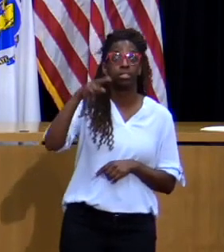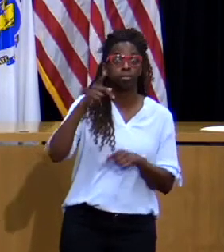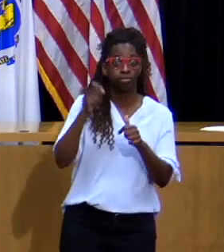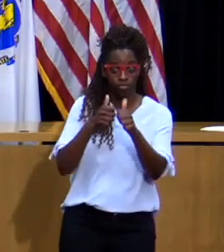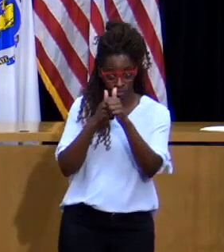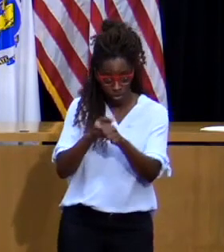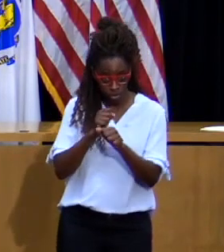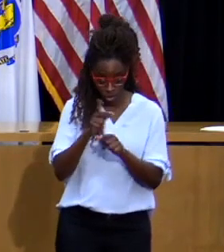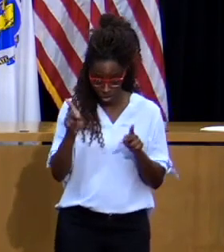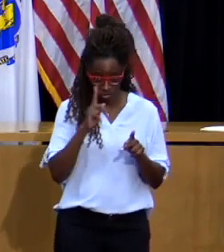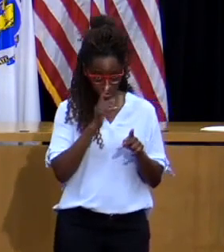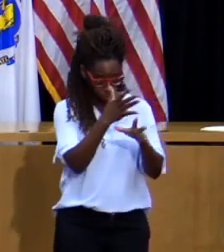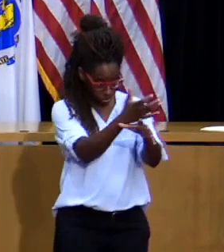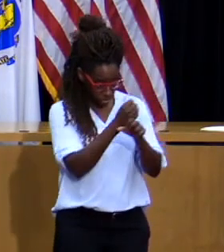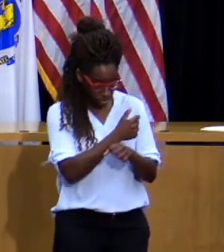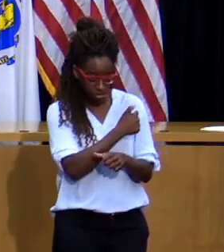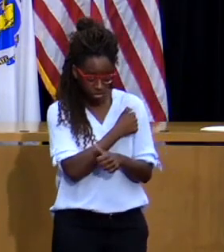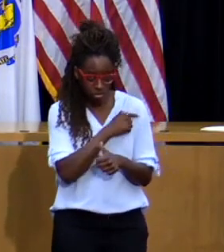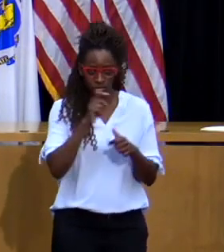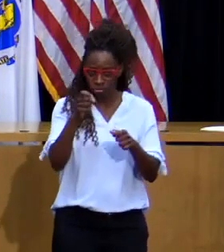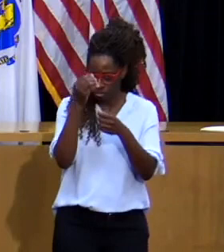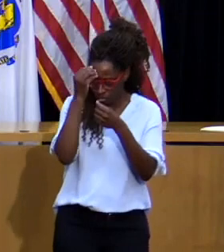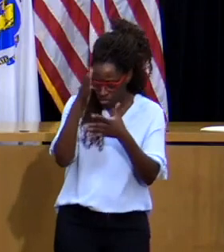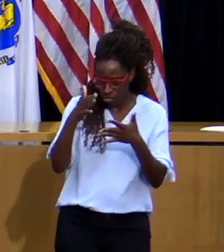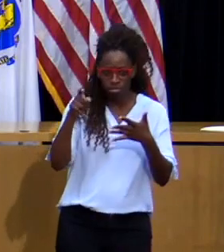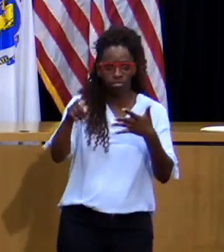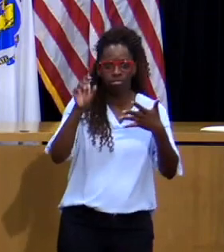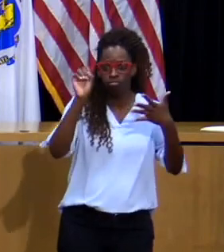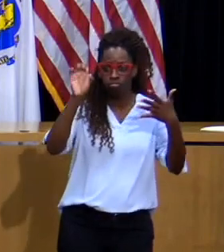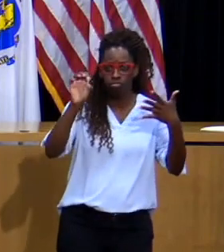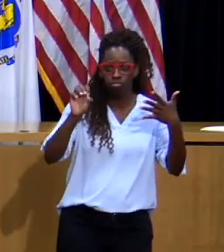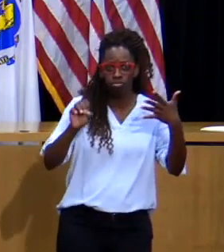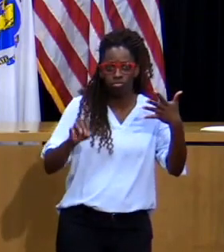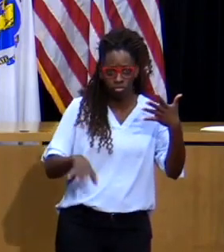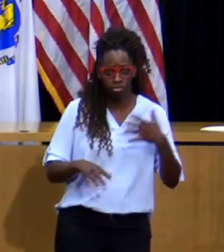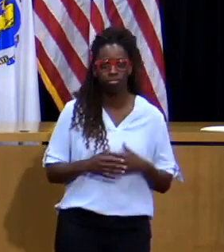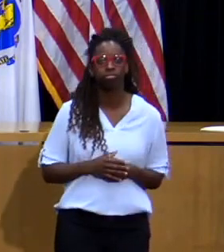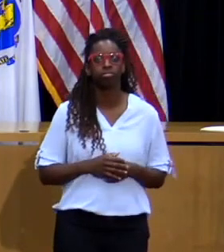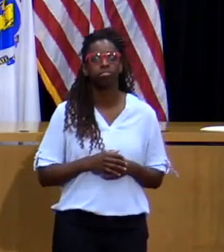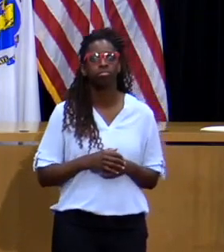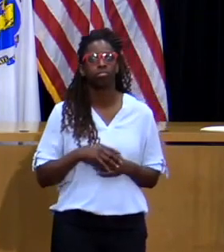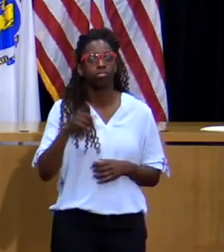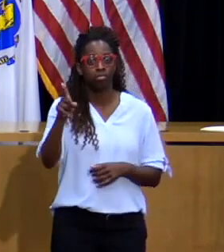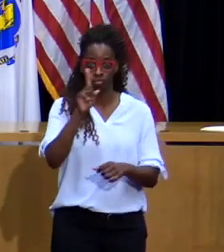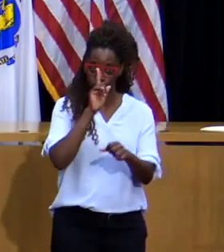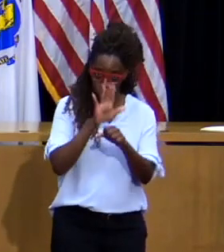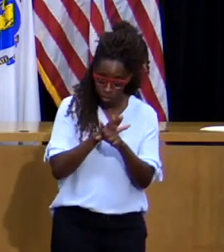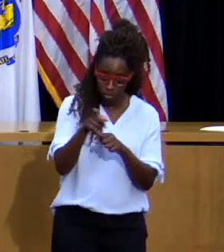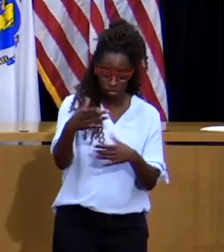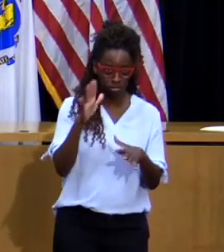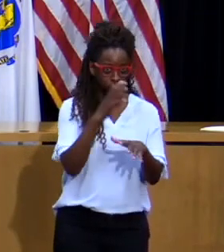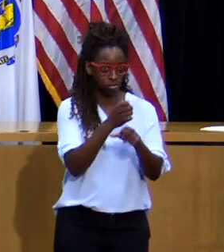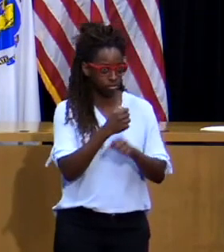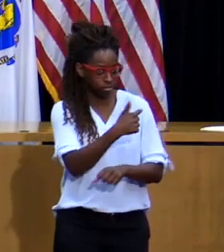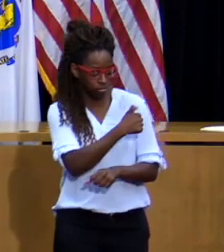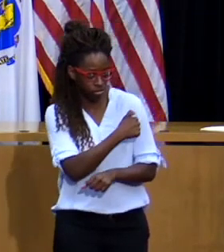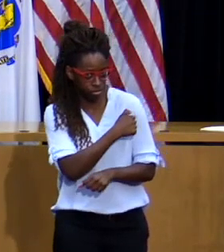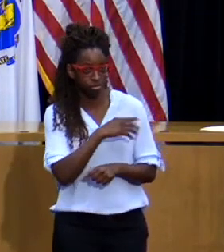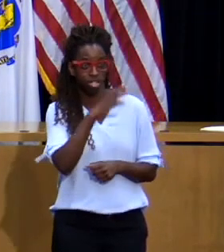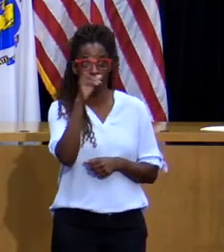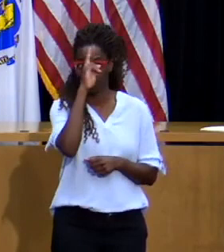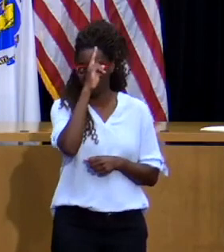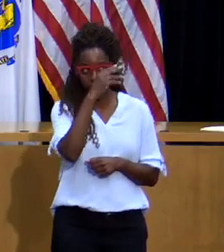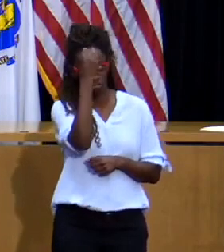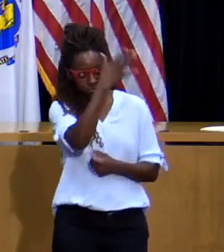vaccine information and planning and implementation. Confirming that their hospital has been fully registered and onboarded